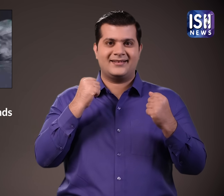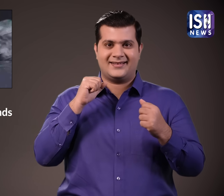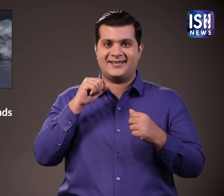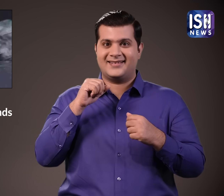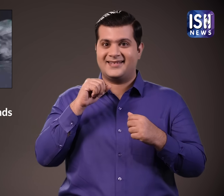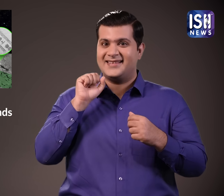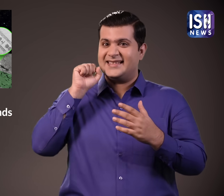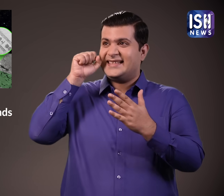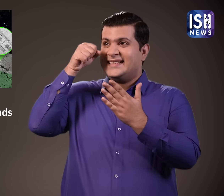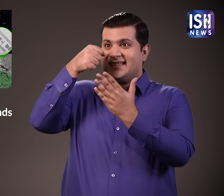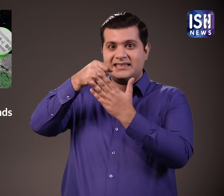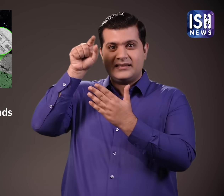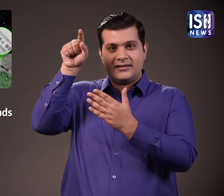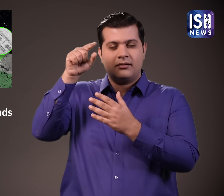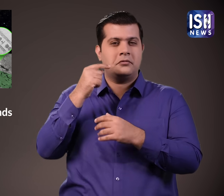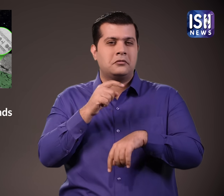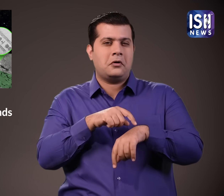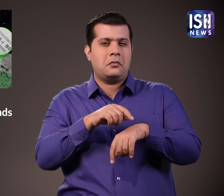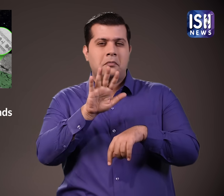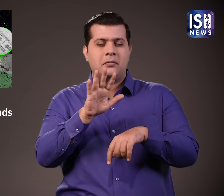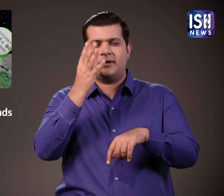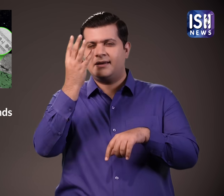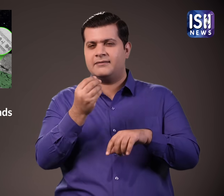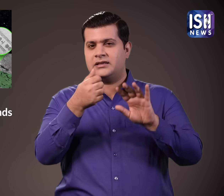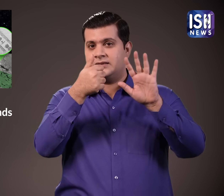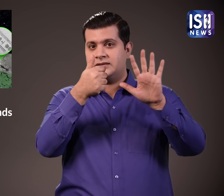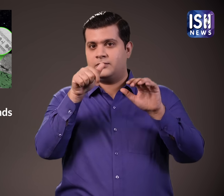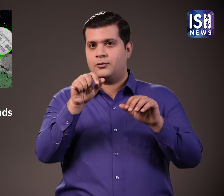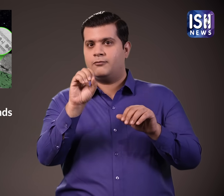pride. It landed at around 6.04 pm.